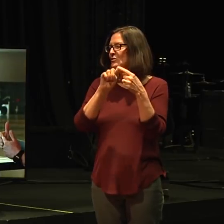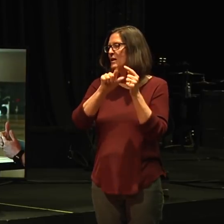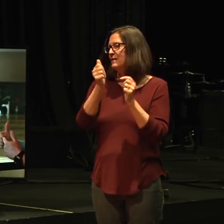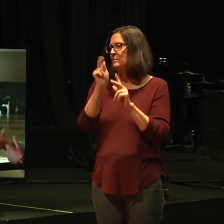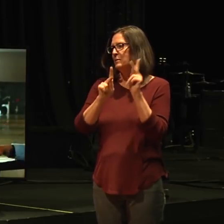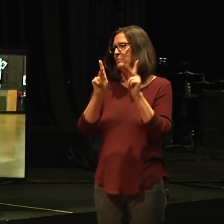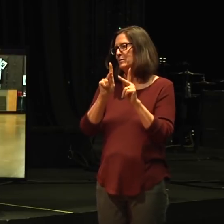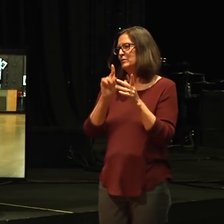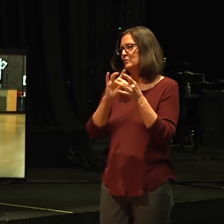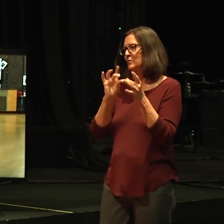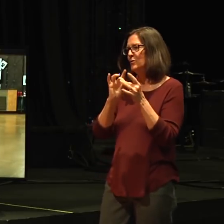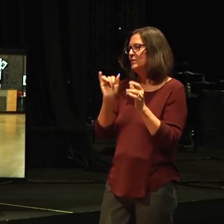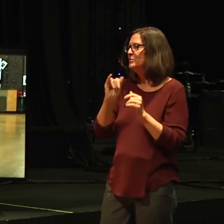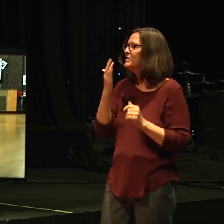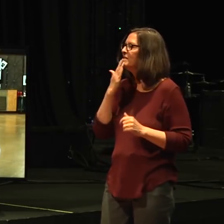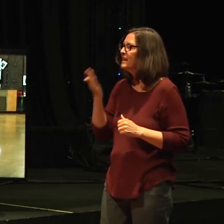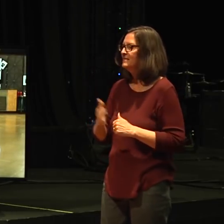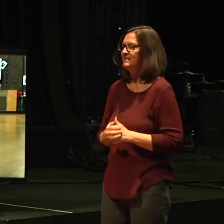thanks. All right.